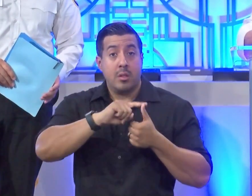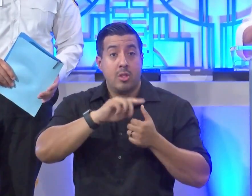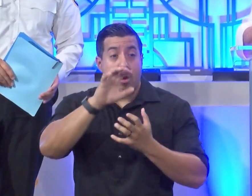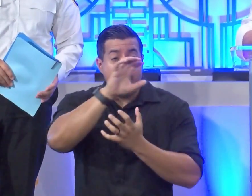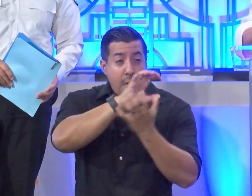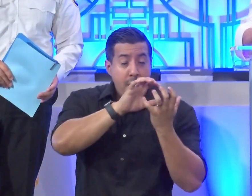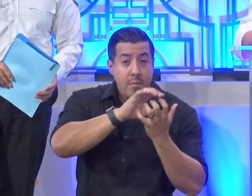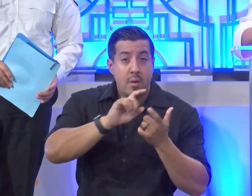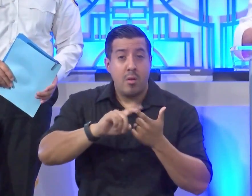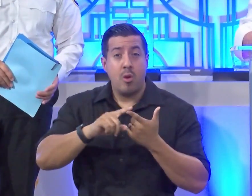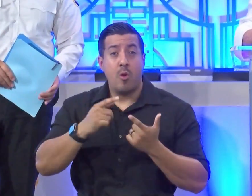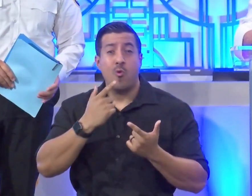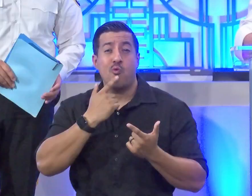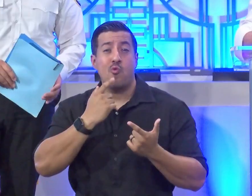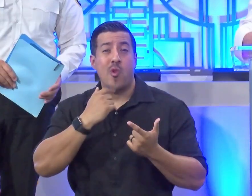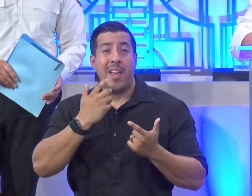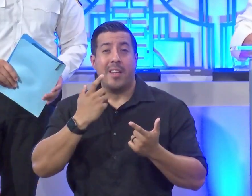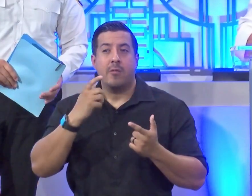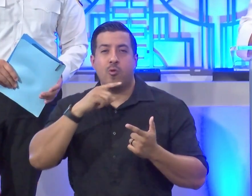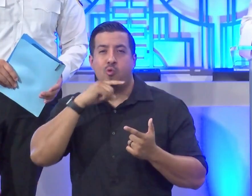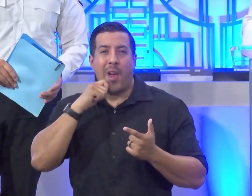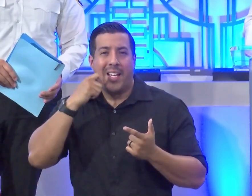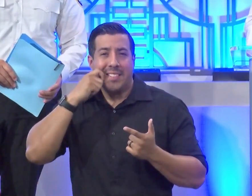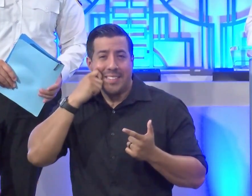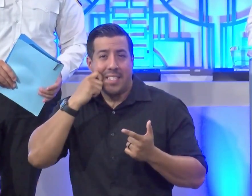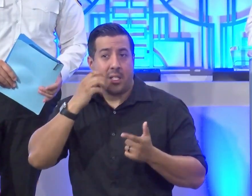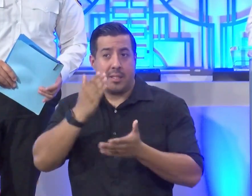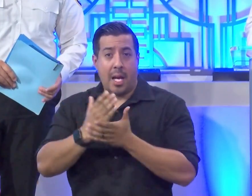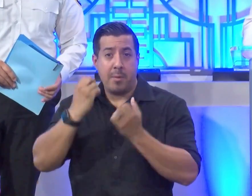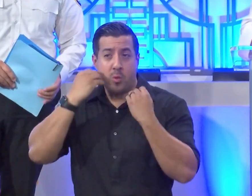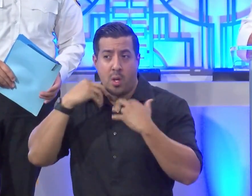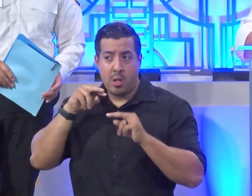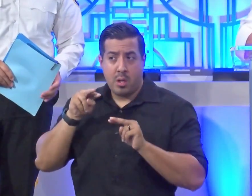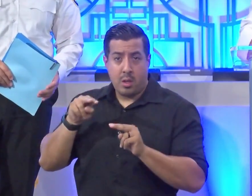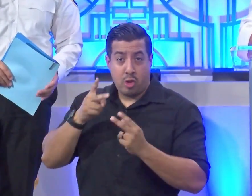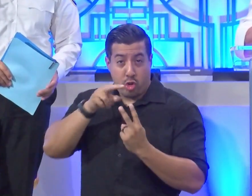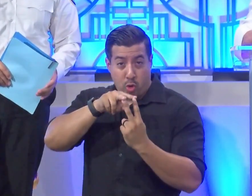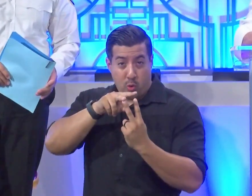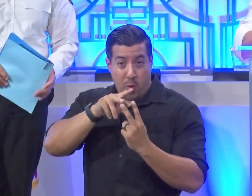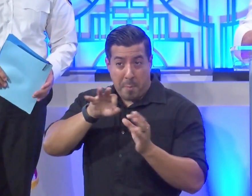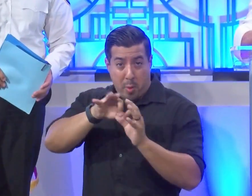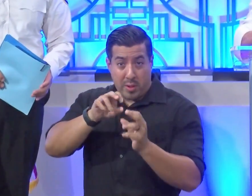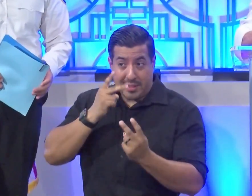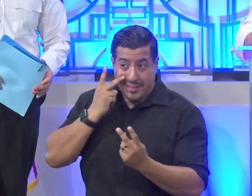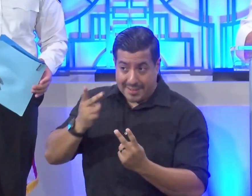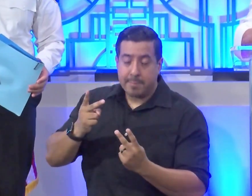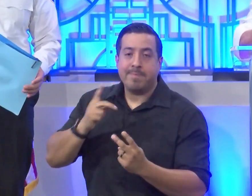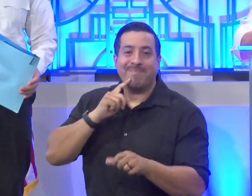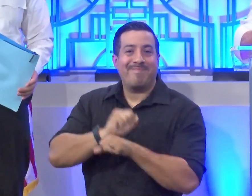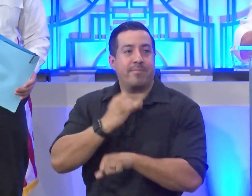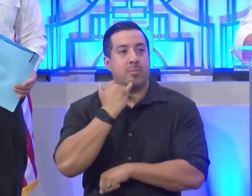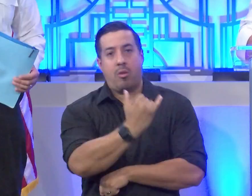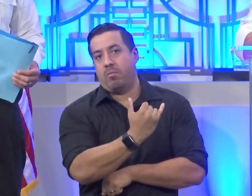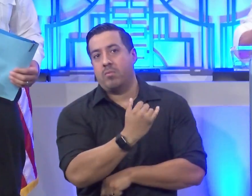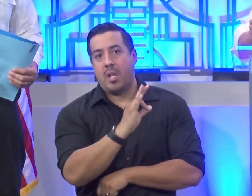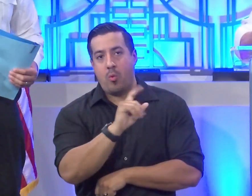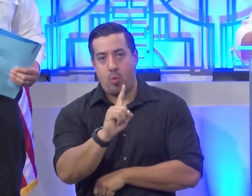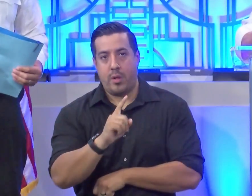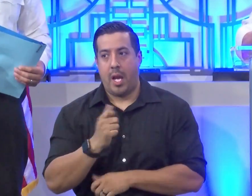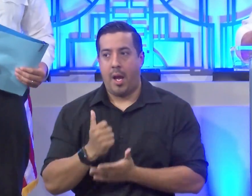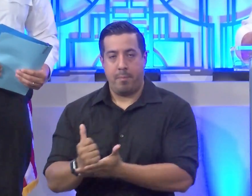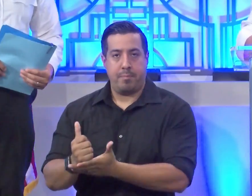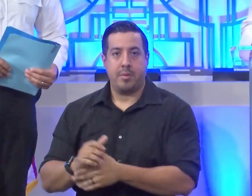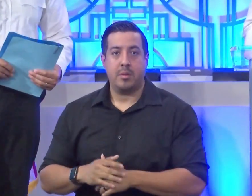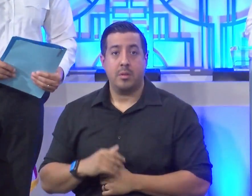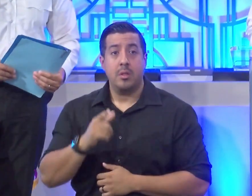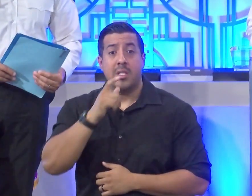hot, red, dry skin. They stop sweating. And somebody needs to be watching out for them. So one of my asks for employers of people who work in